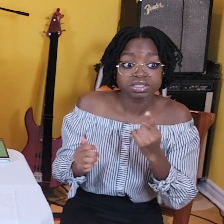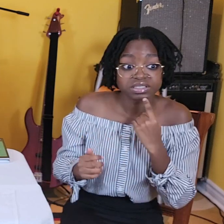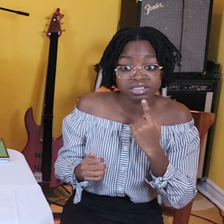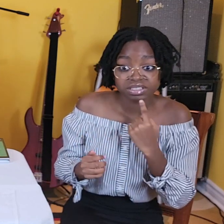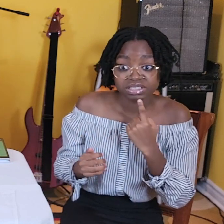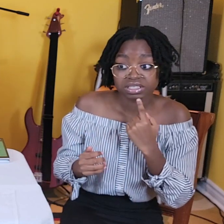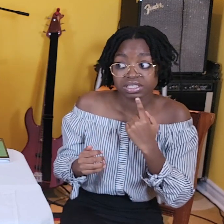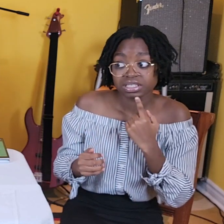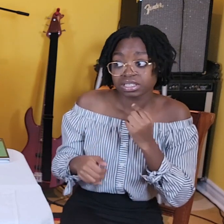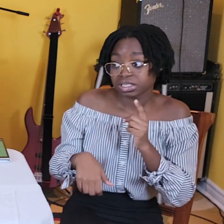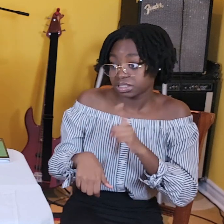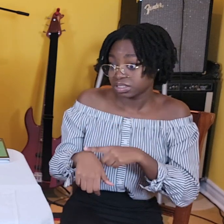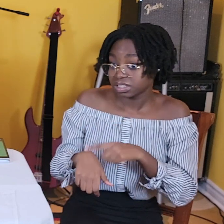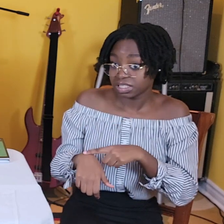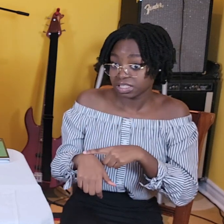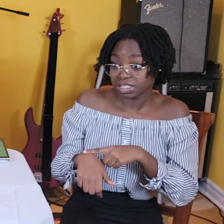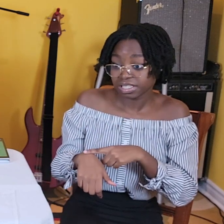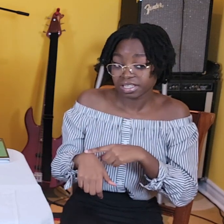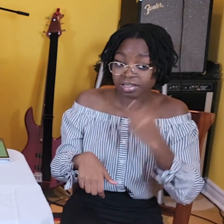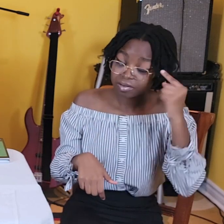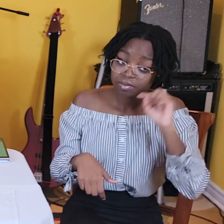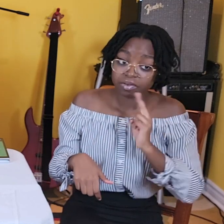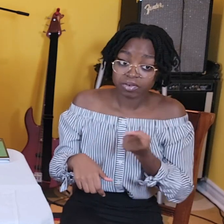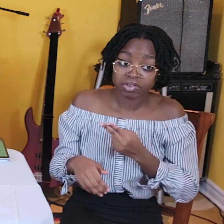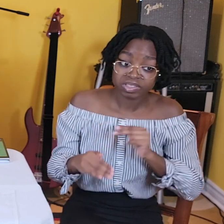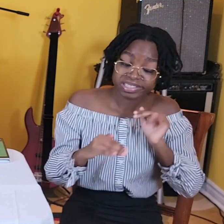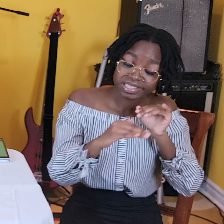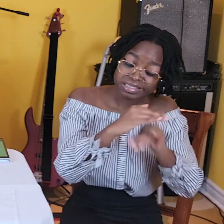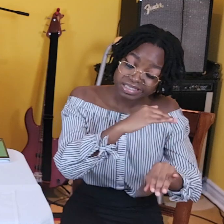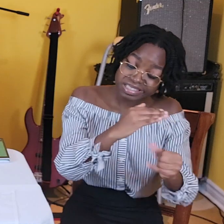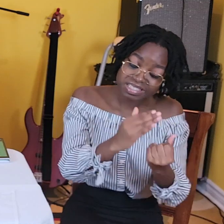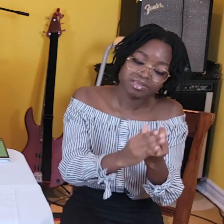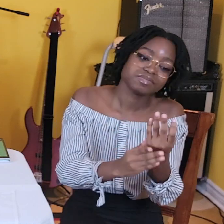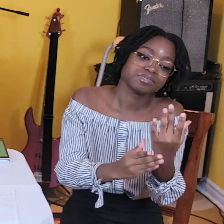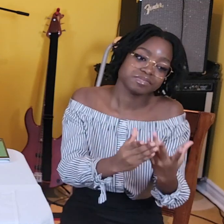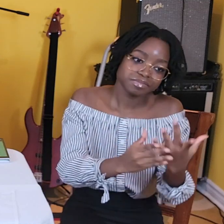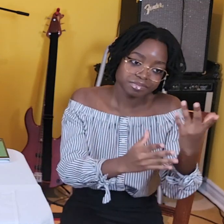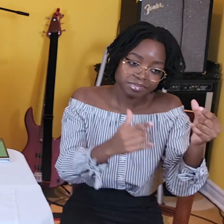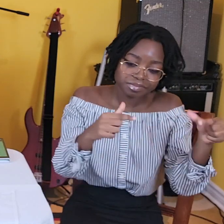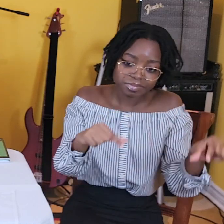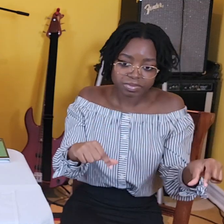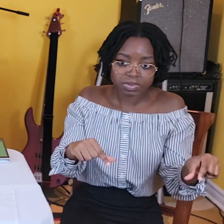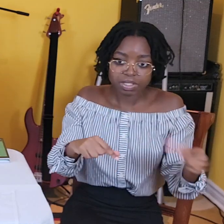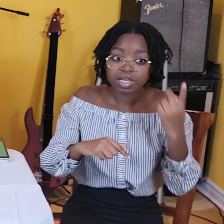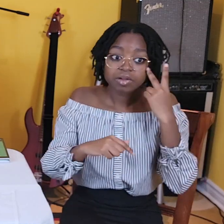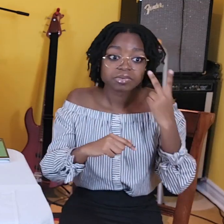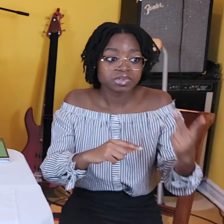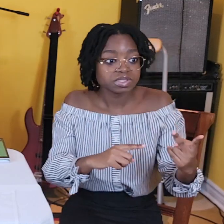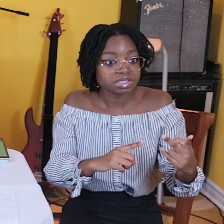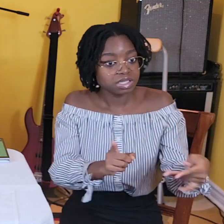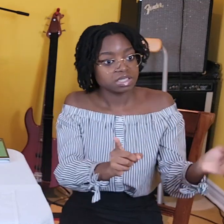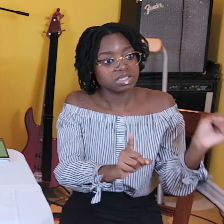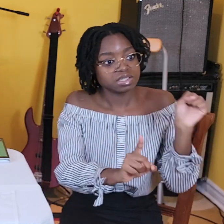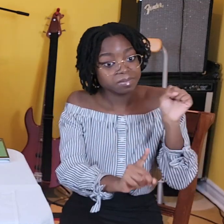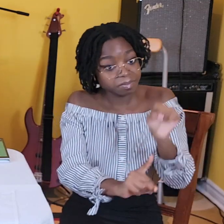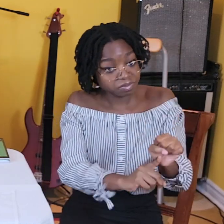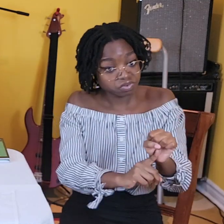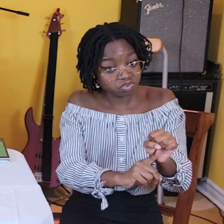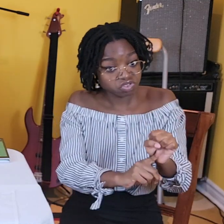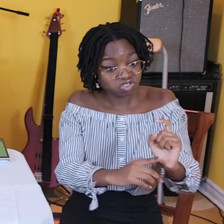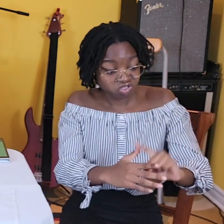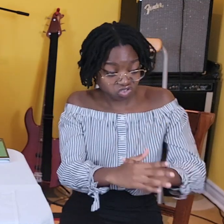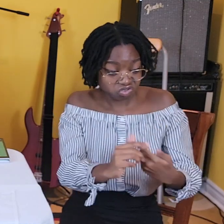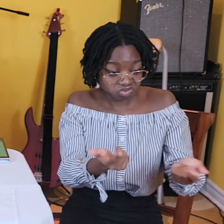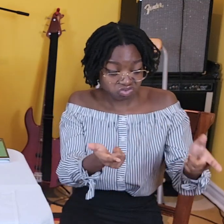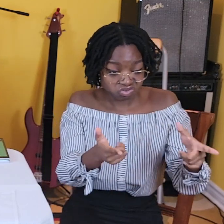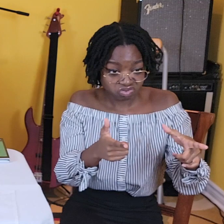go into the garden," and that's where we see the betrayal coming up. So, our